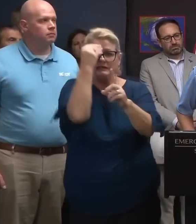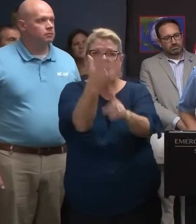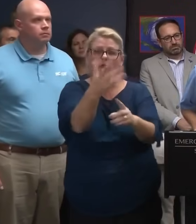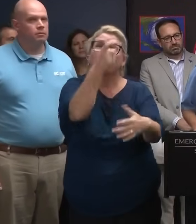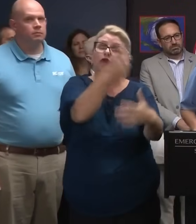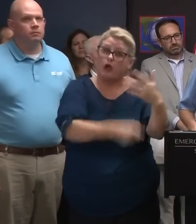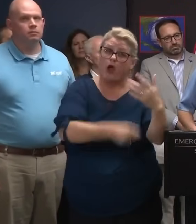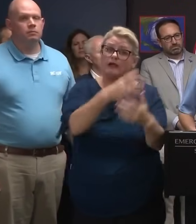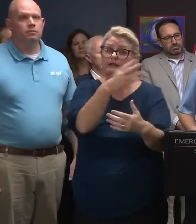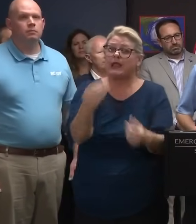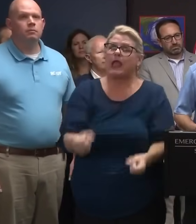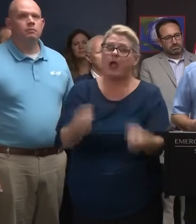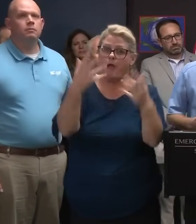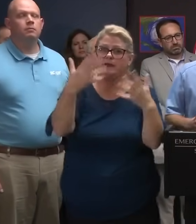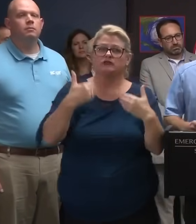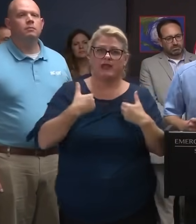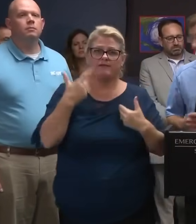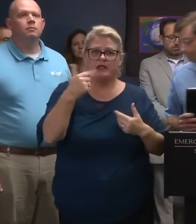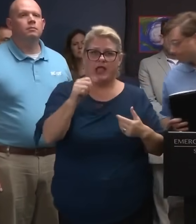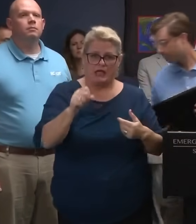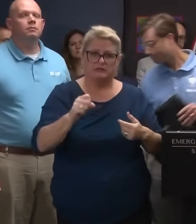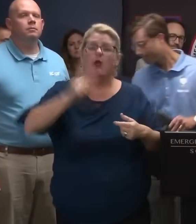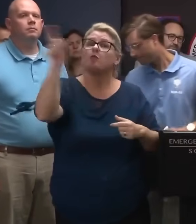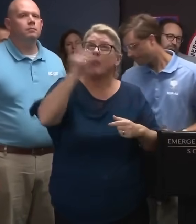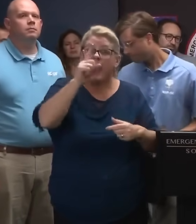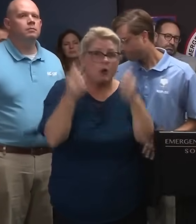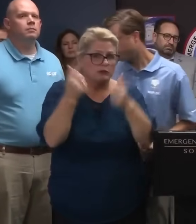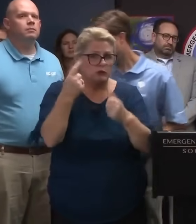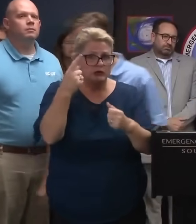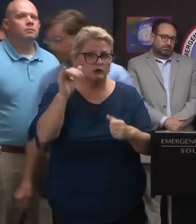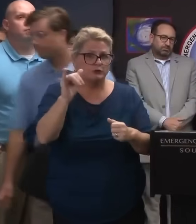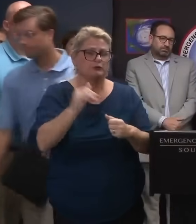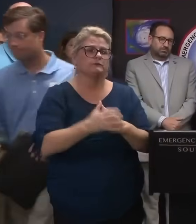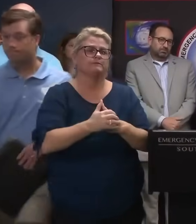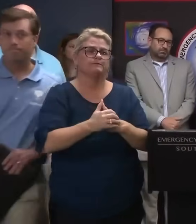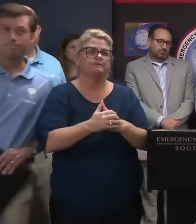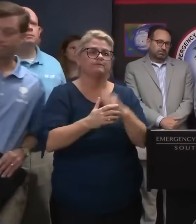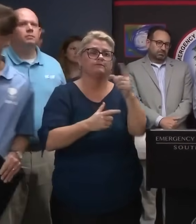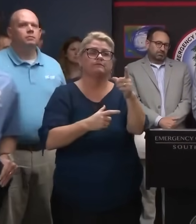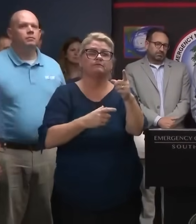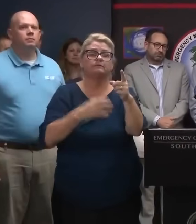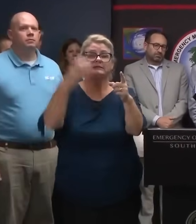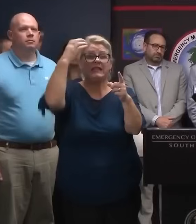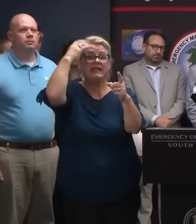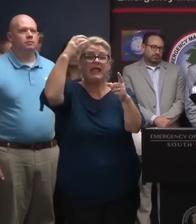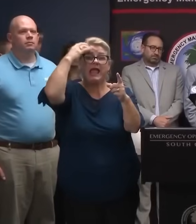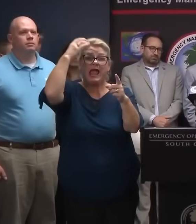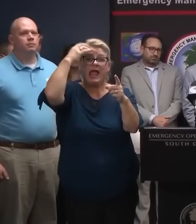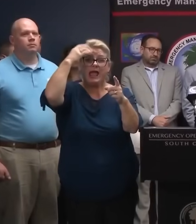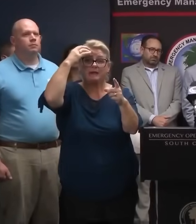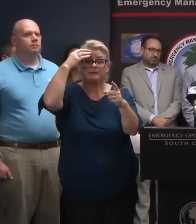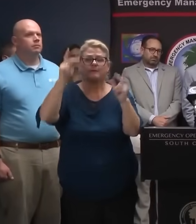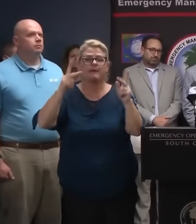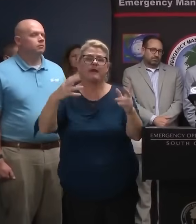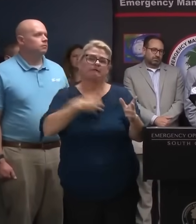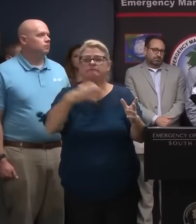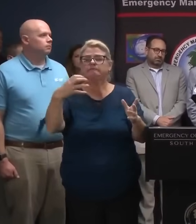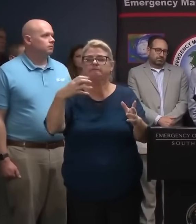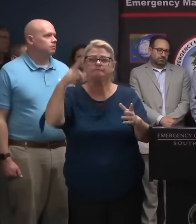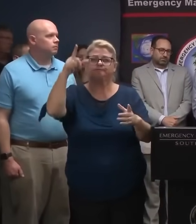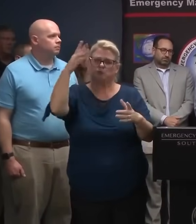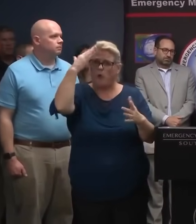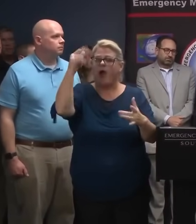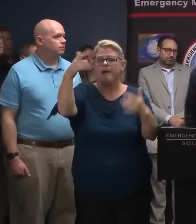prices. Governor, Clemson's widely criticized for playing their game on Saturday. What do you think they should have